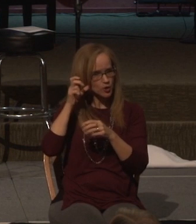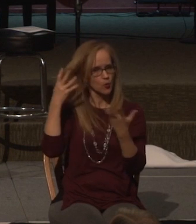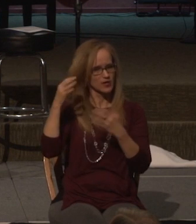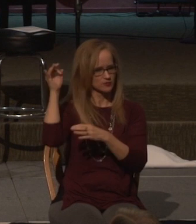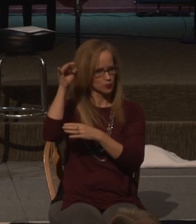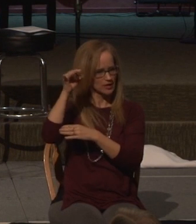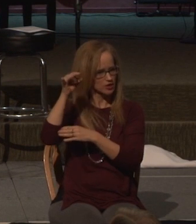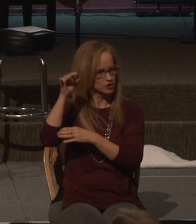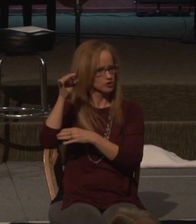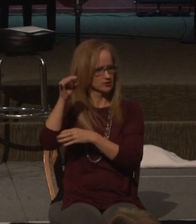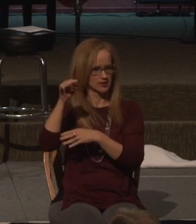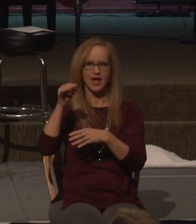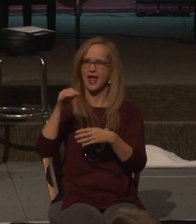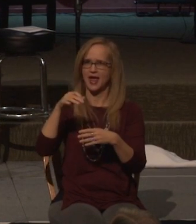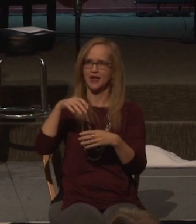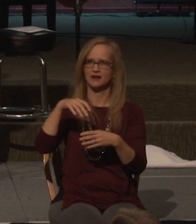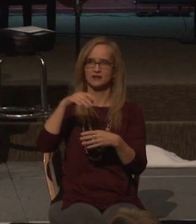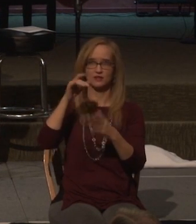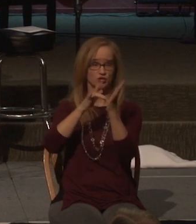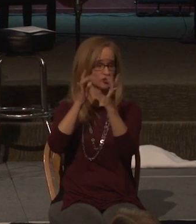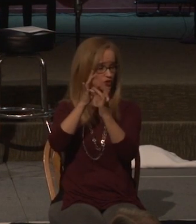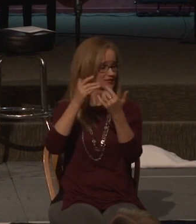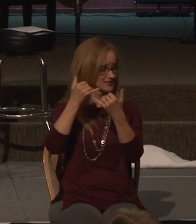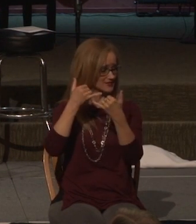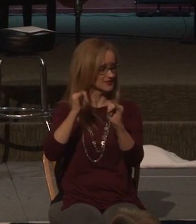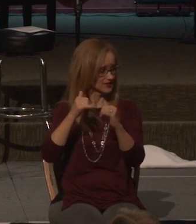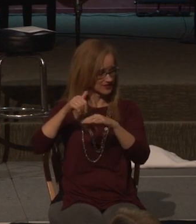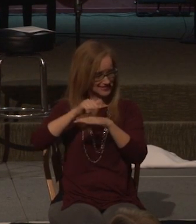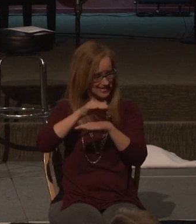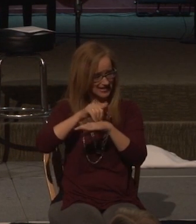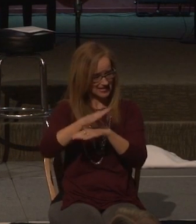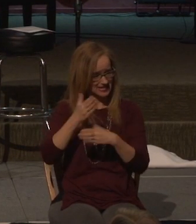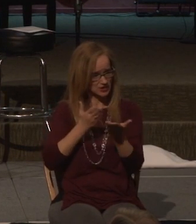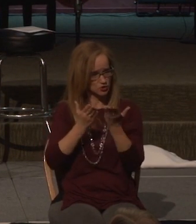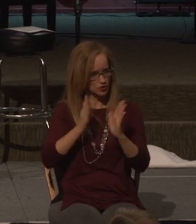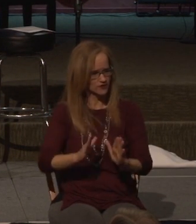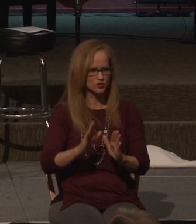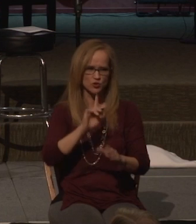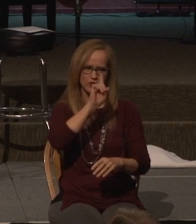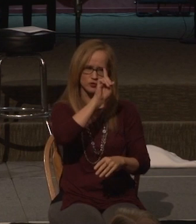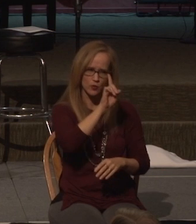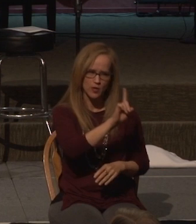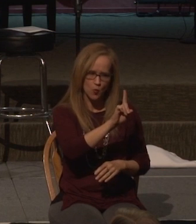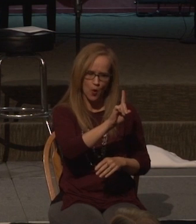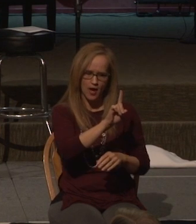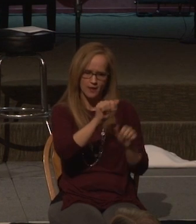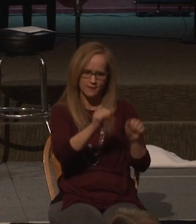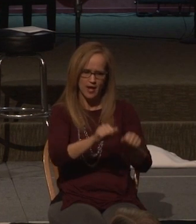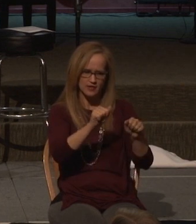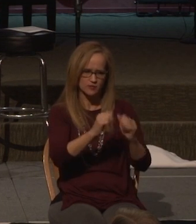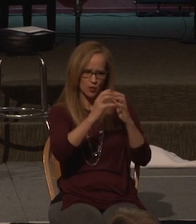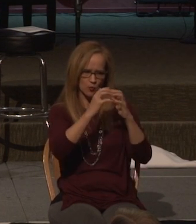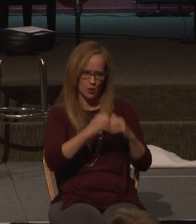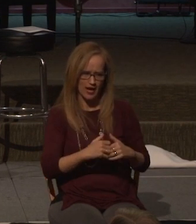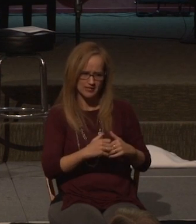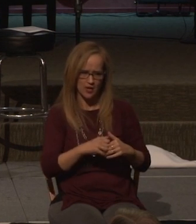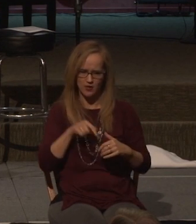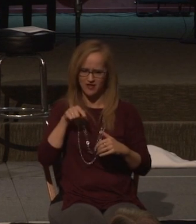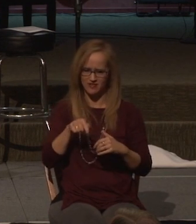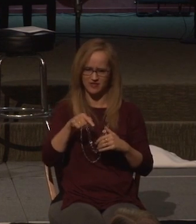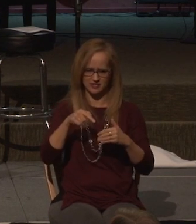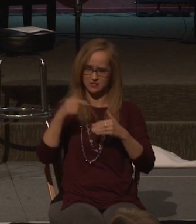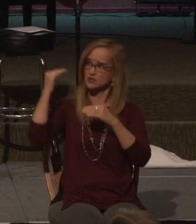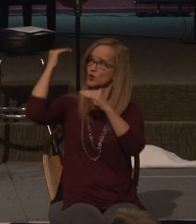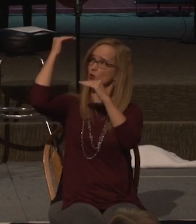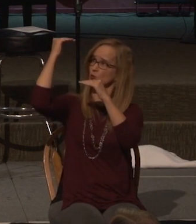most definitely still in the business of sending his servants. That means there's only one potential breakdown in this